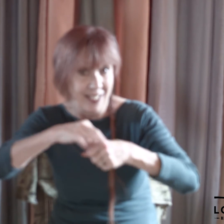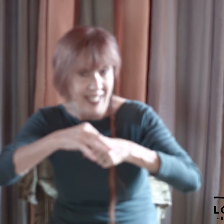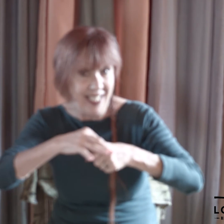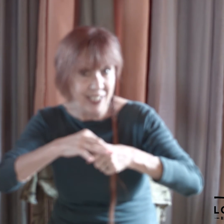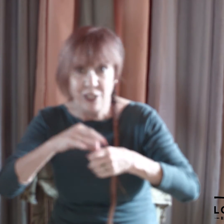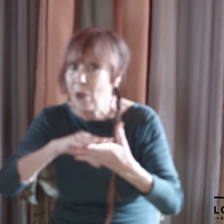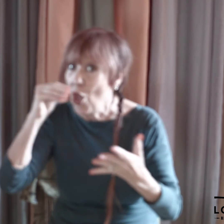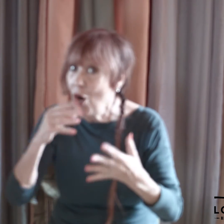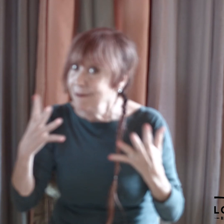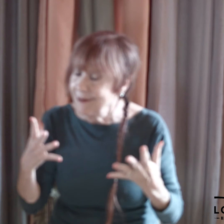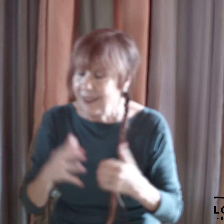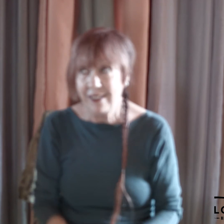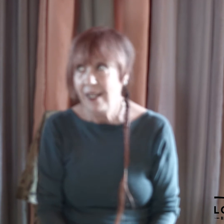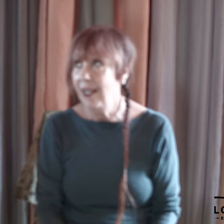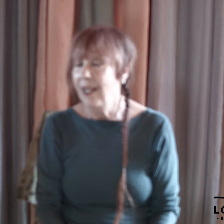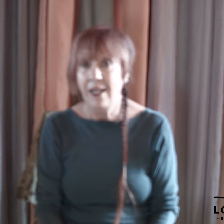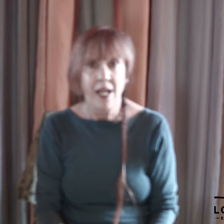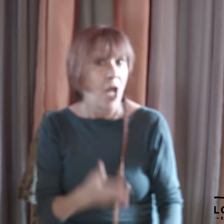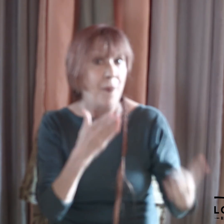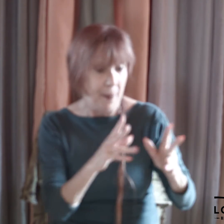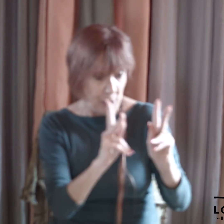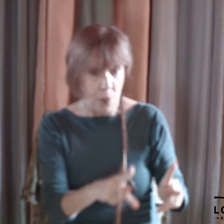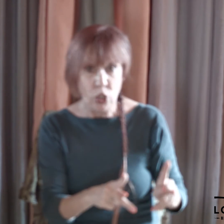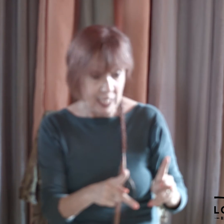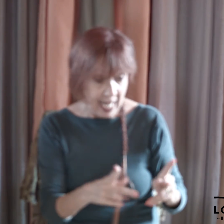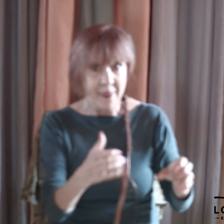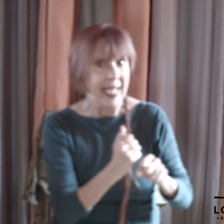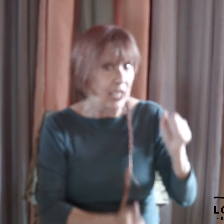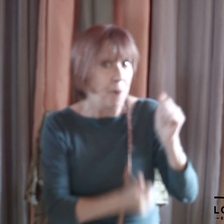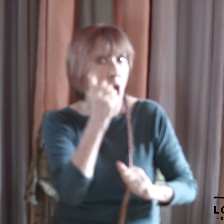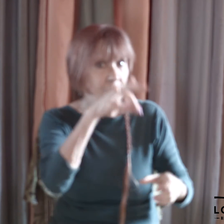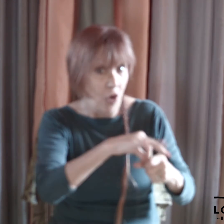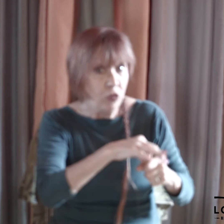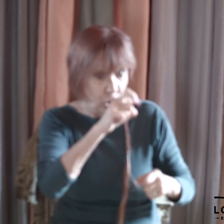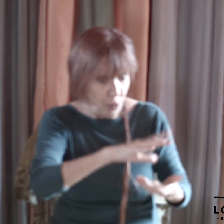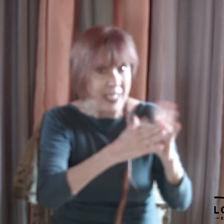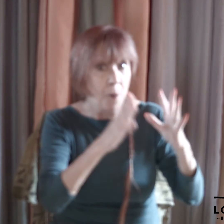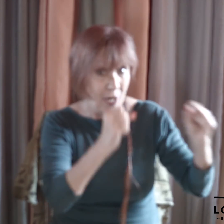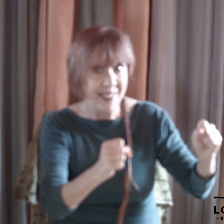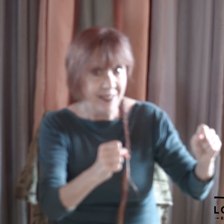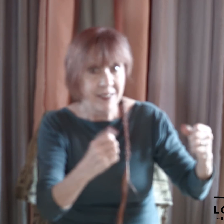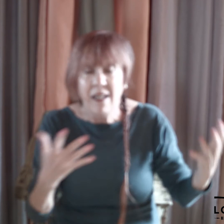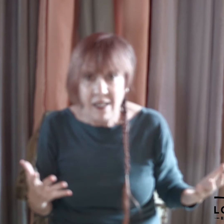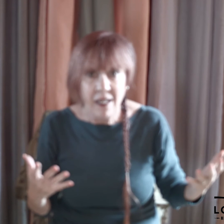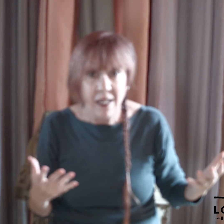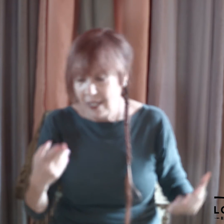that what we learned was that maybe the person that gets the popular vote ought to be president. Since, as